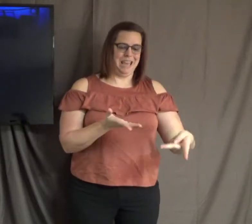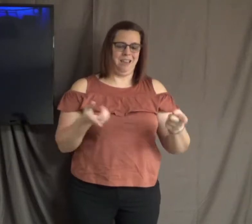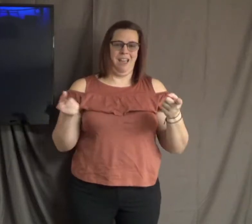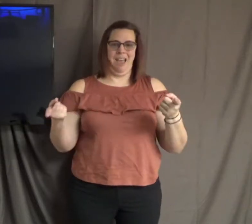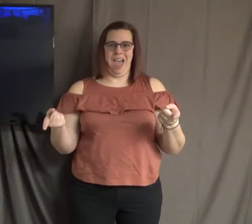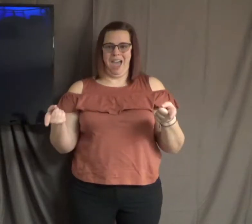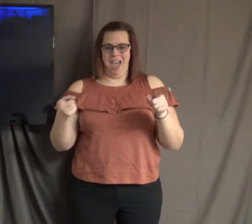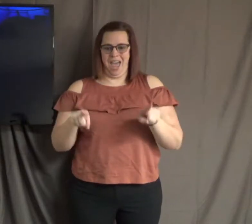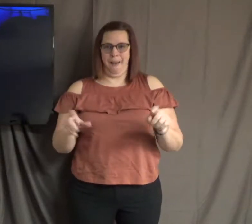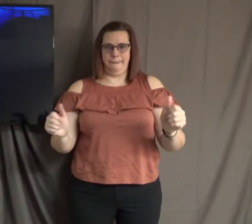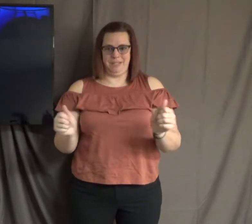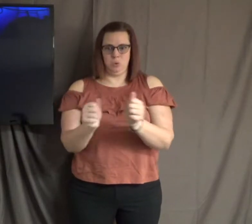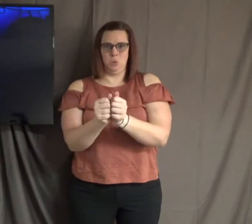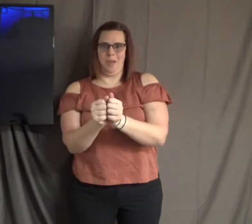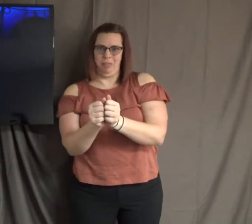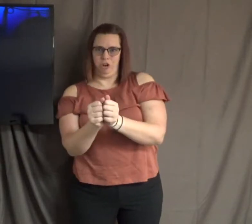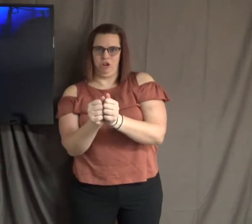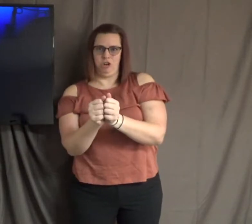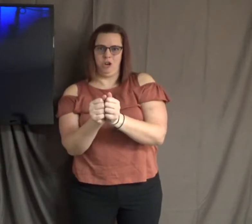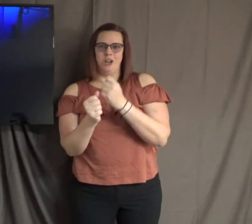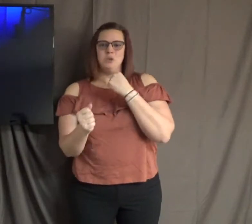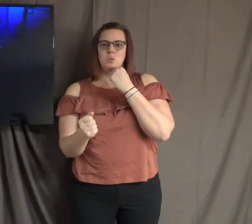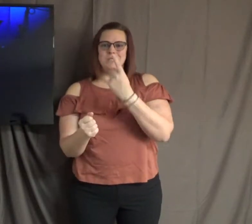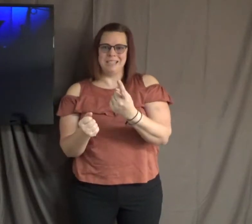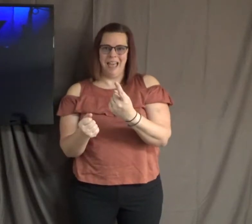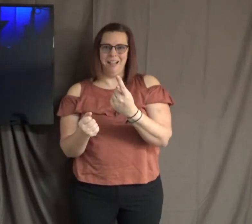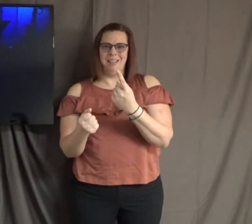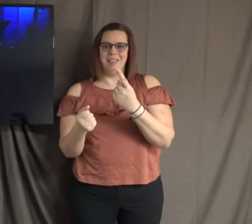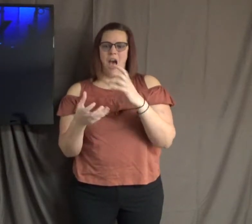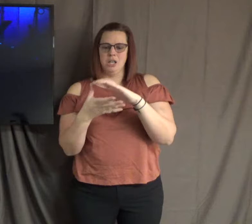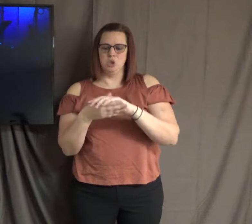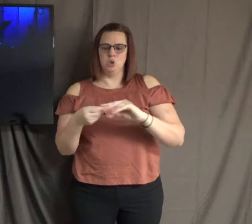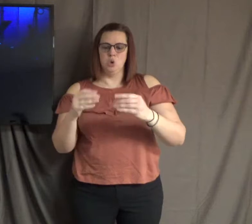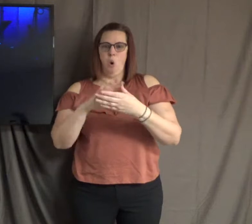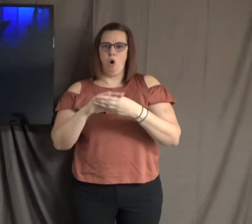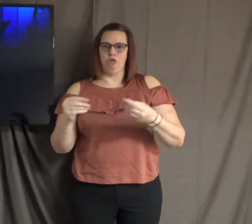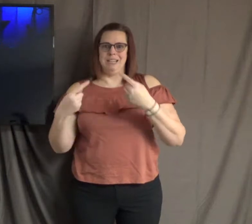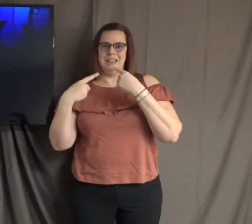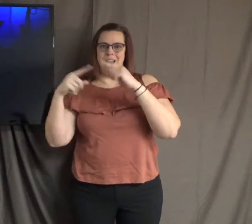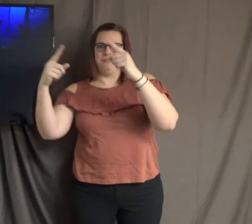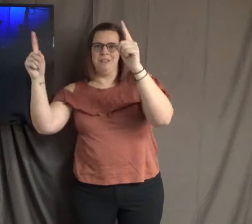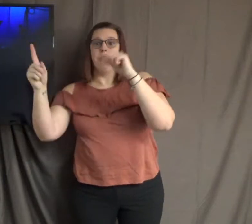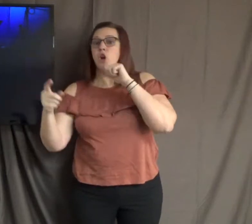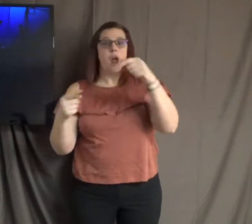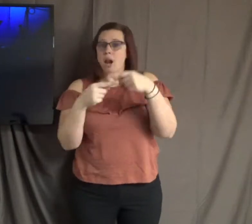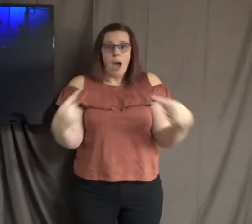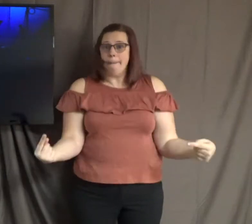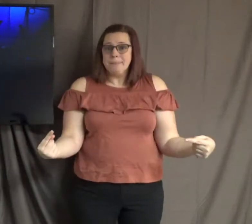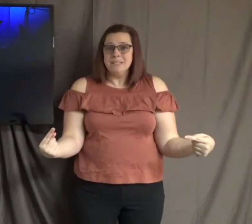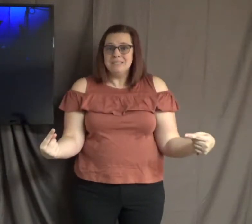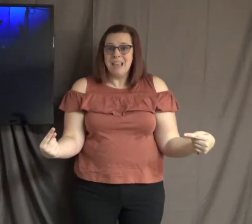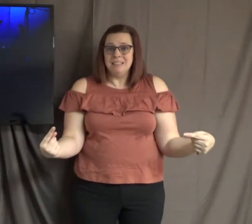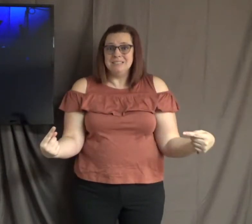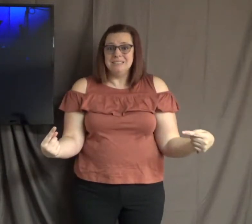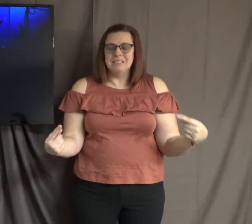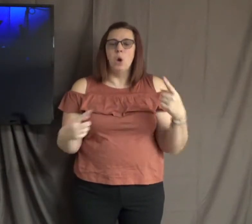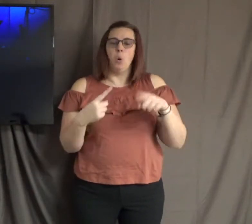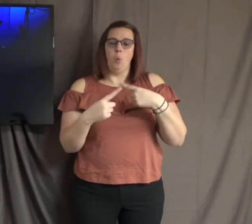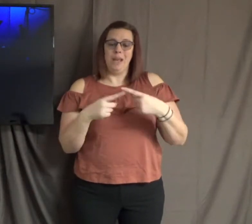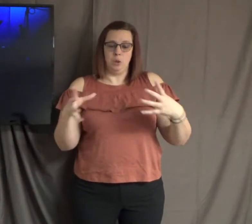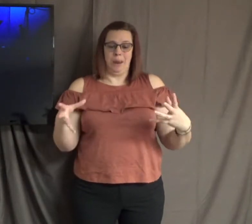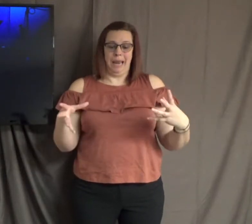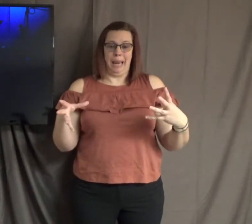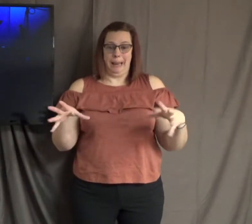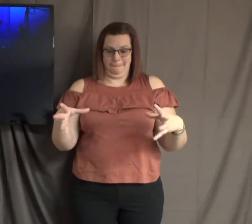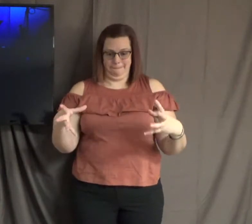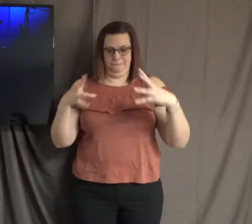tell the story of our success. They're not opposites. They're like yin and yang. And when we can embrace both, they